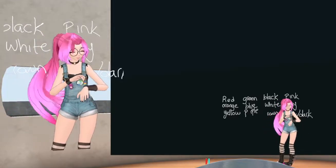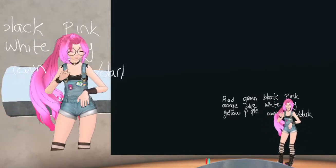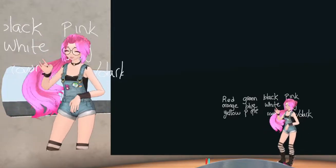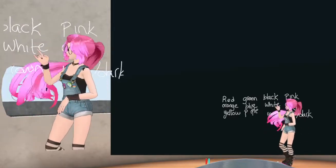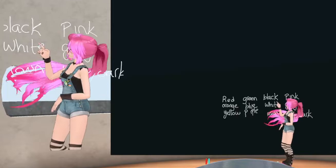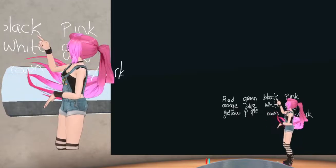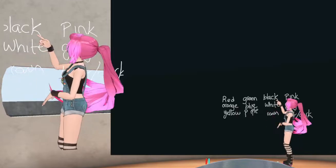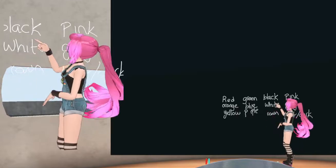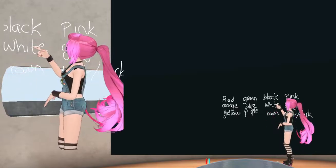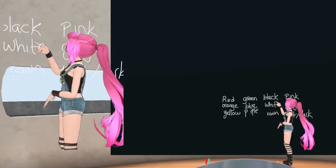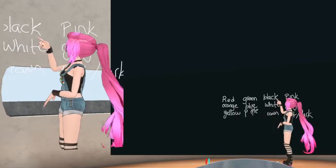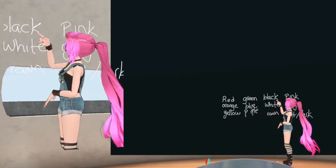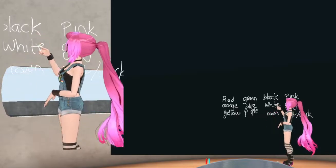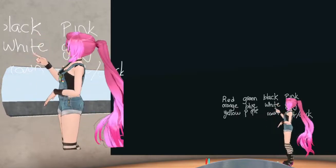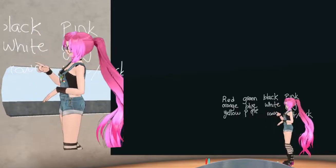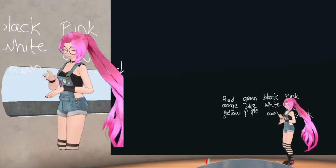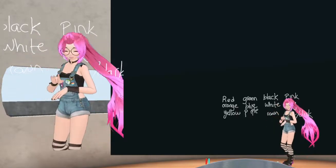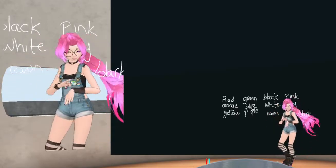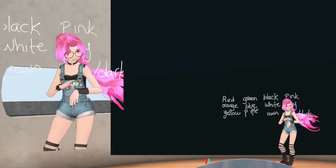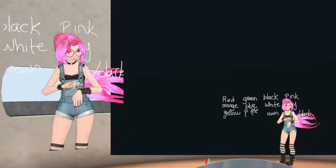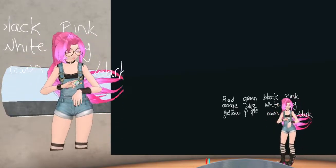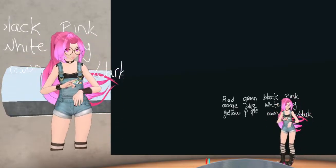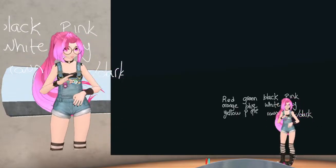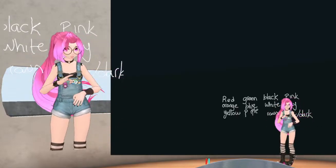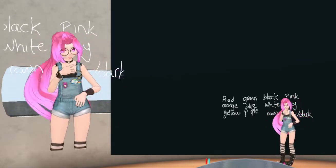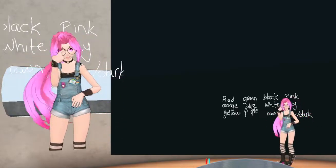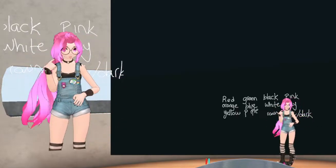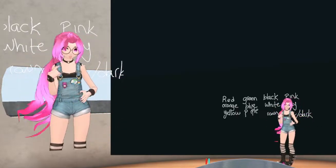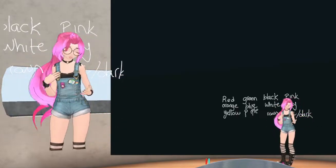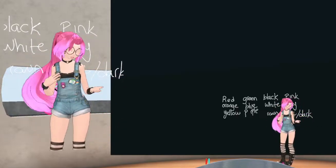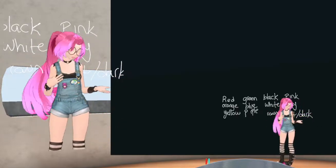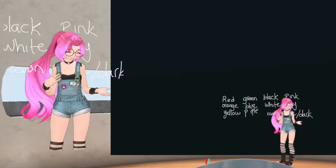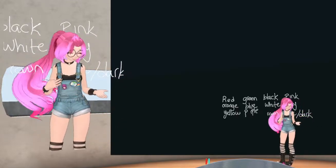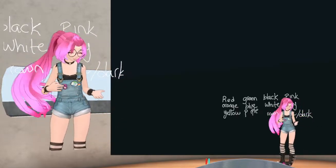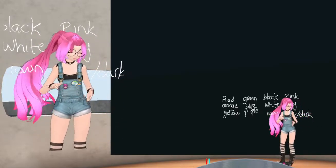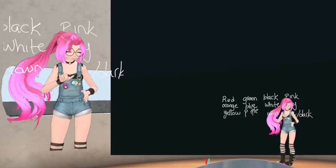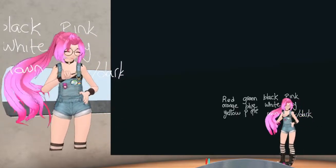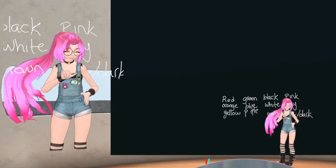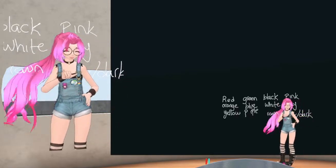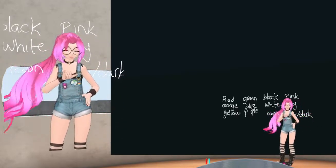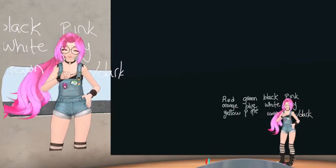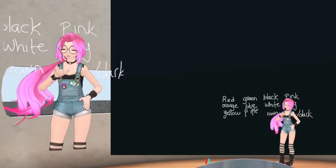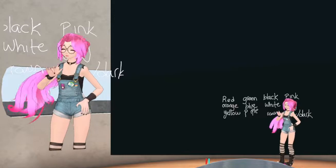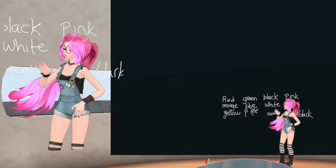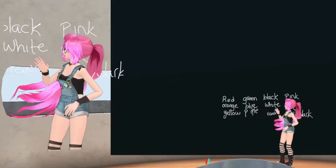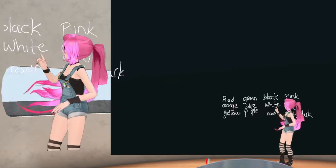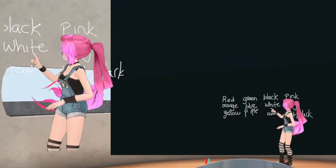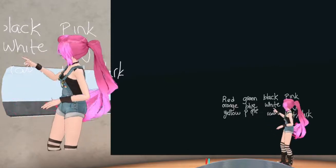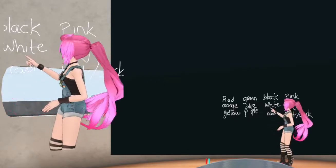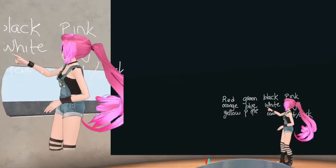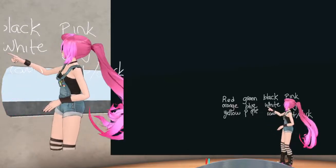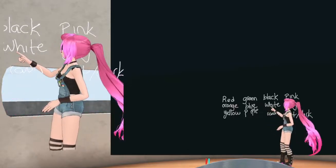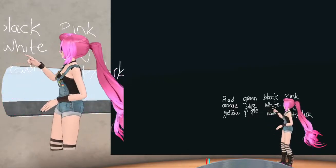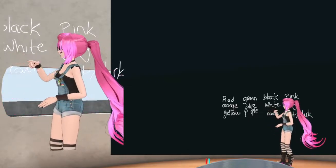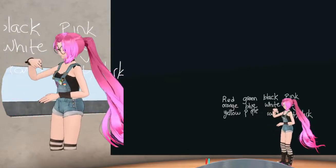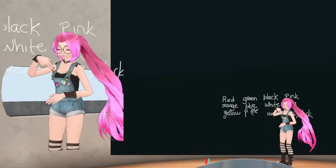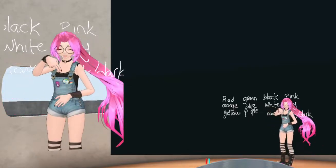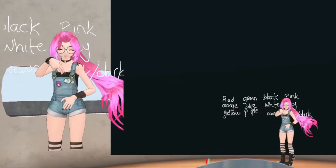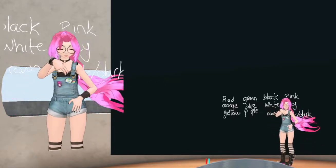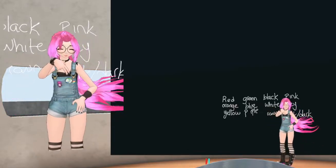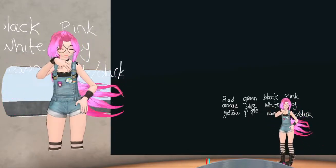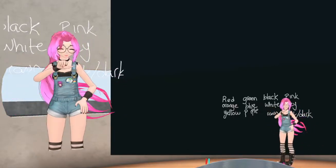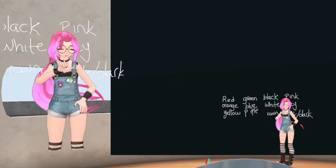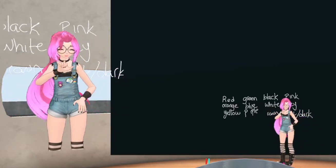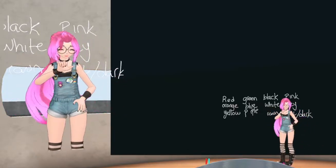English, this word can be both a skin tone or like a color on a shirt. Same thing. But if you want to